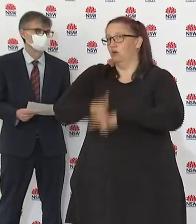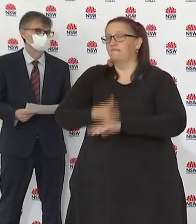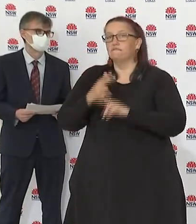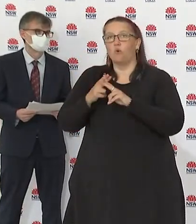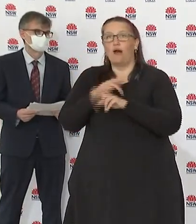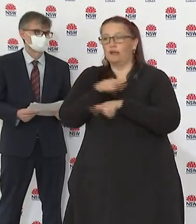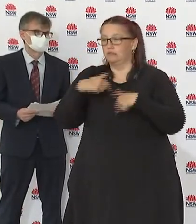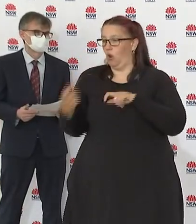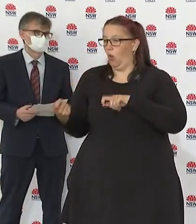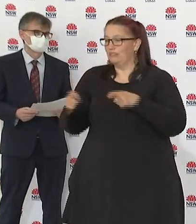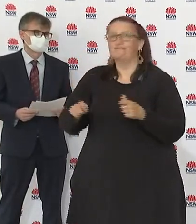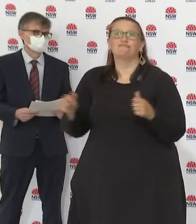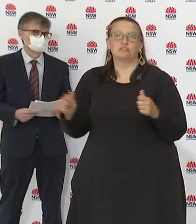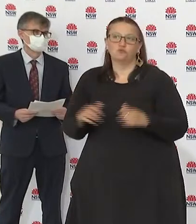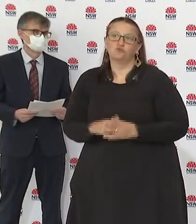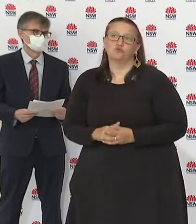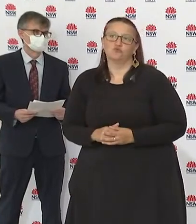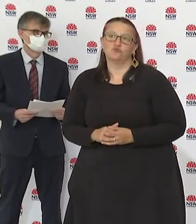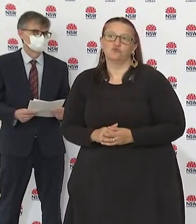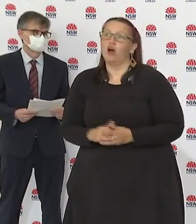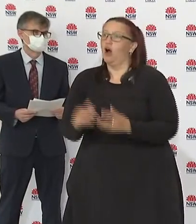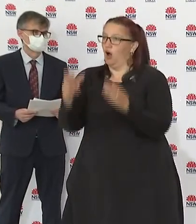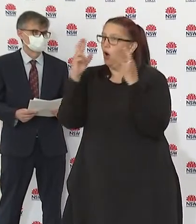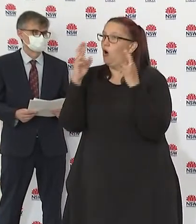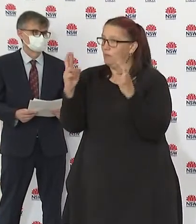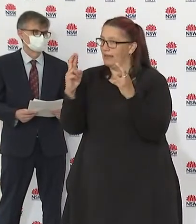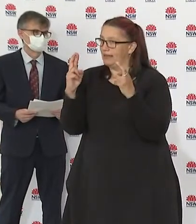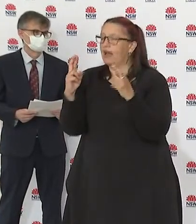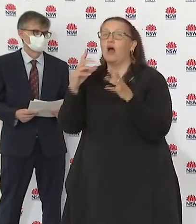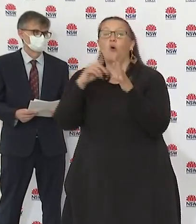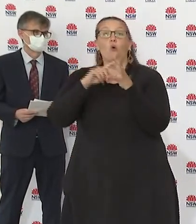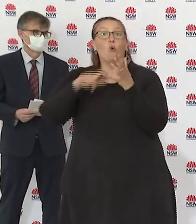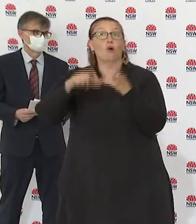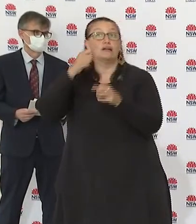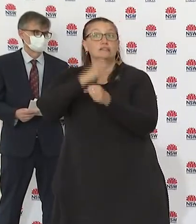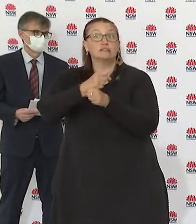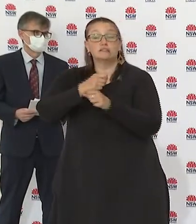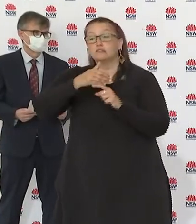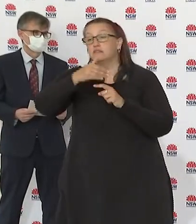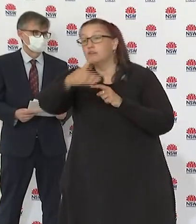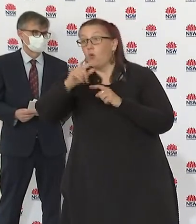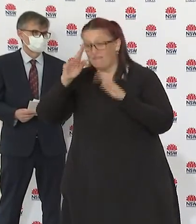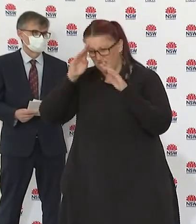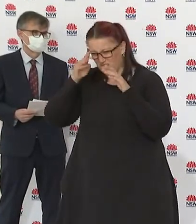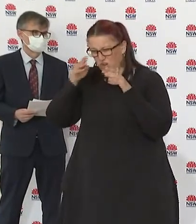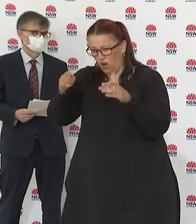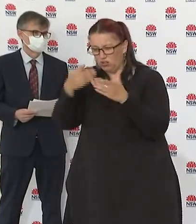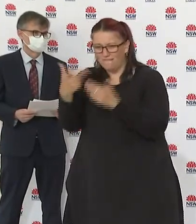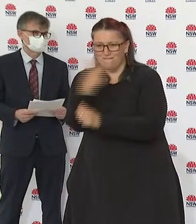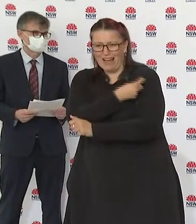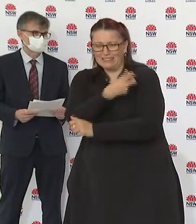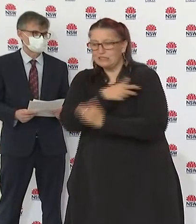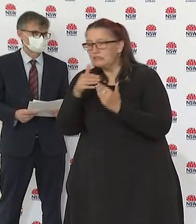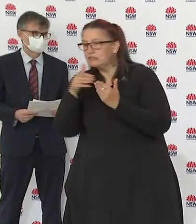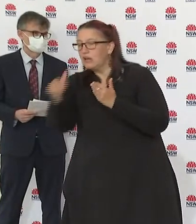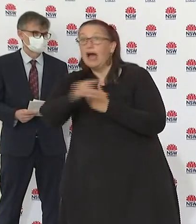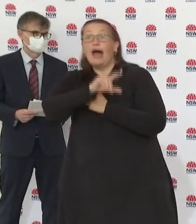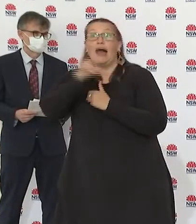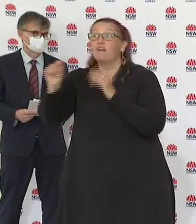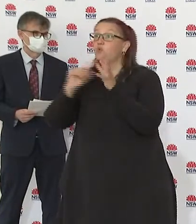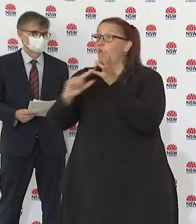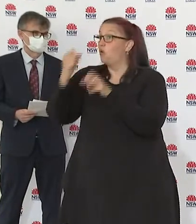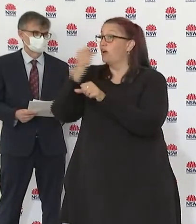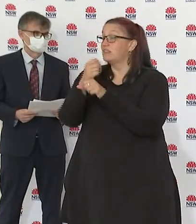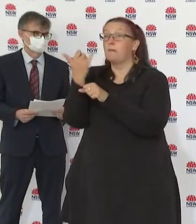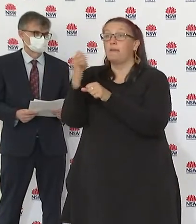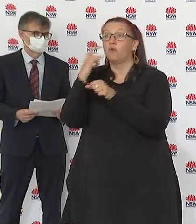August and now is a month where all of us get vaccinated, that we will be able to live life more freely moving forward. And I urge everybody